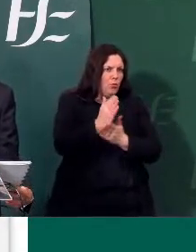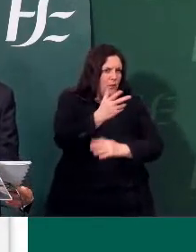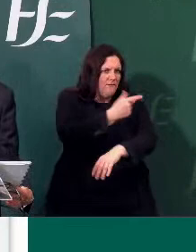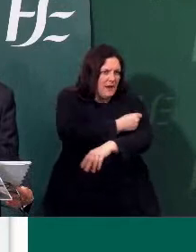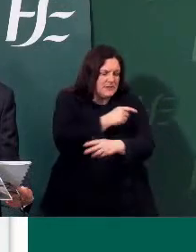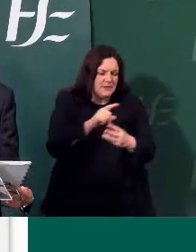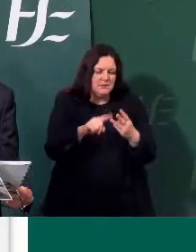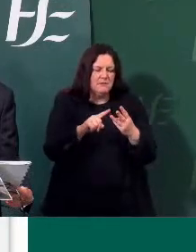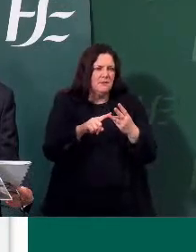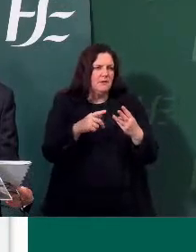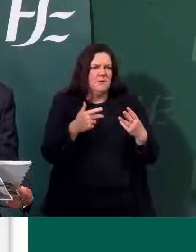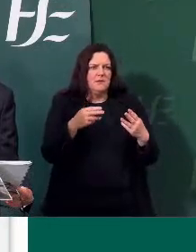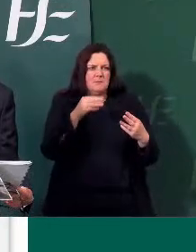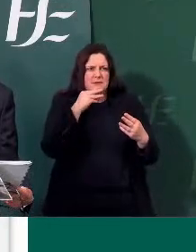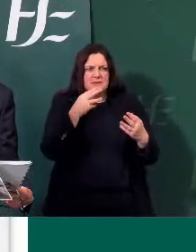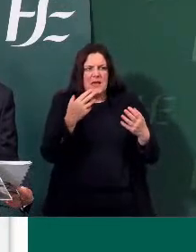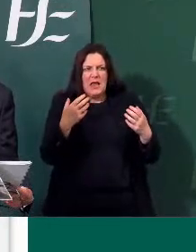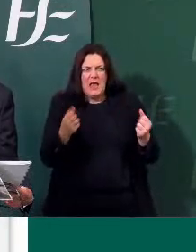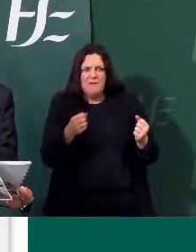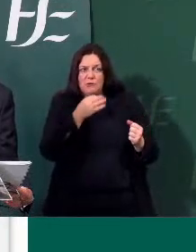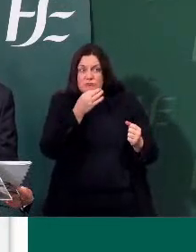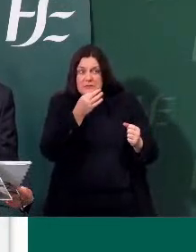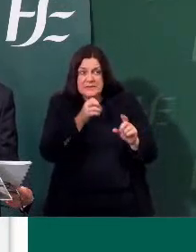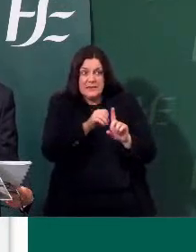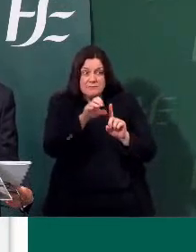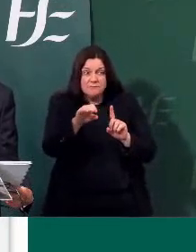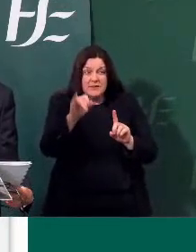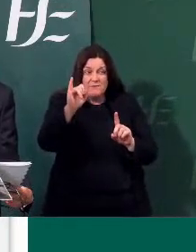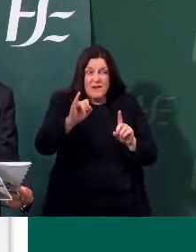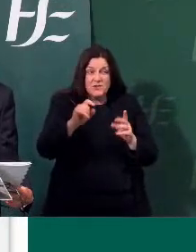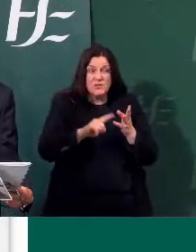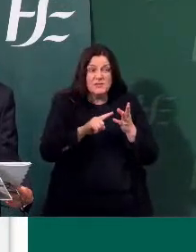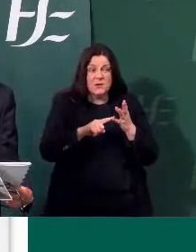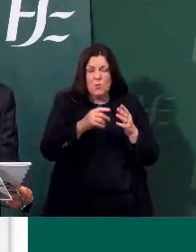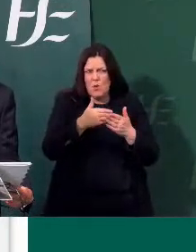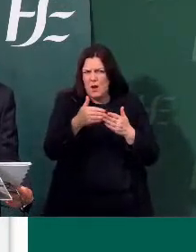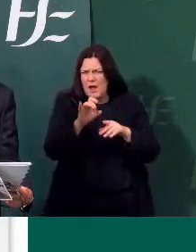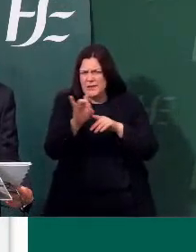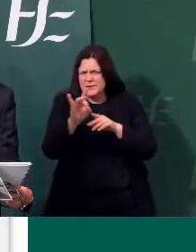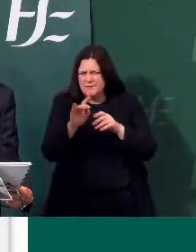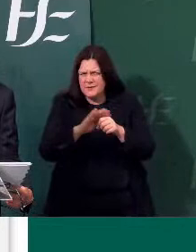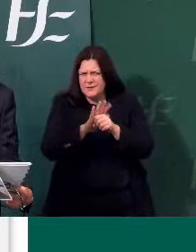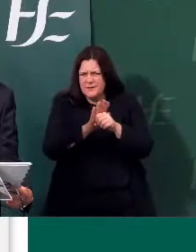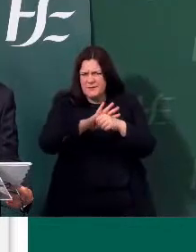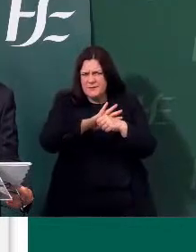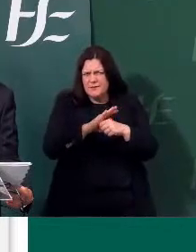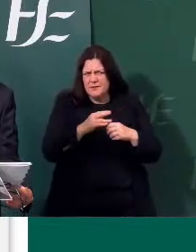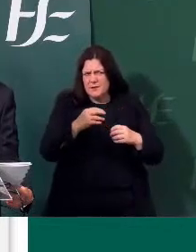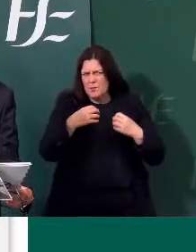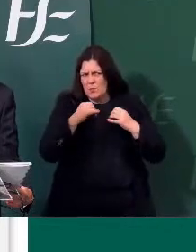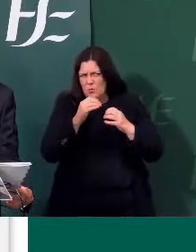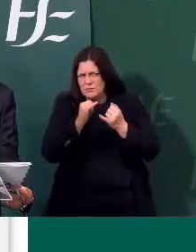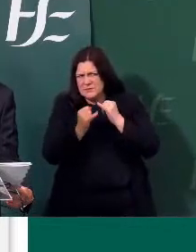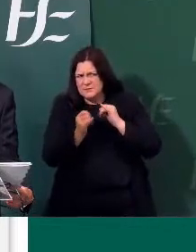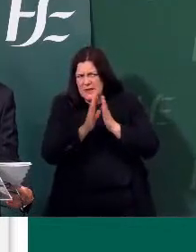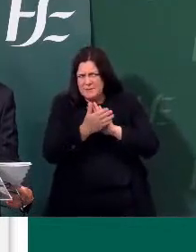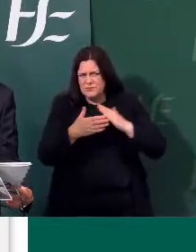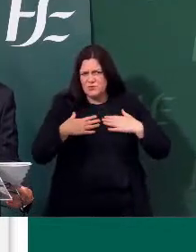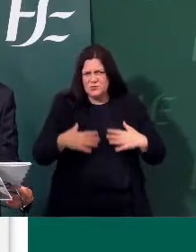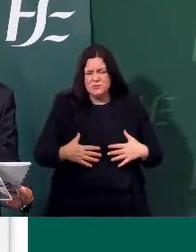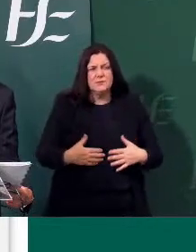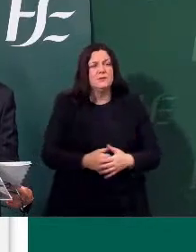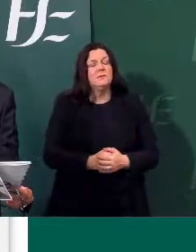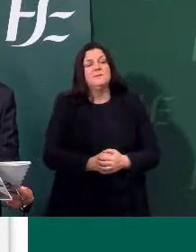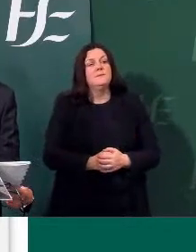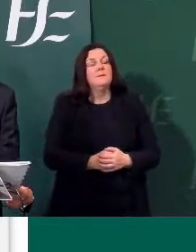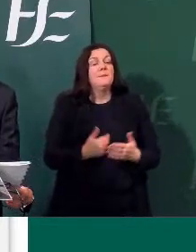properties. So there's considerable uncertainty around these criteria, but there's certainly those mutations suggest that